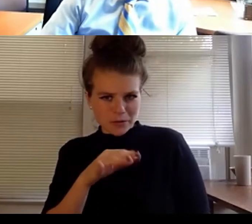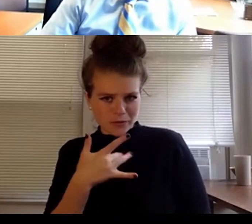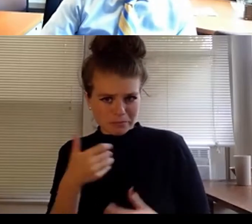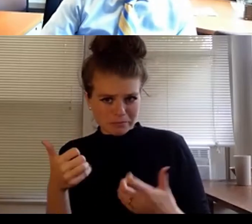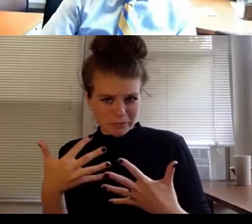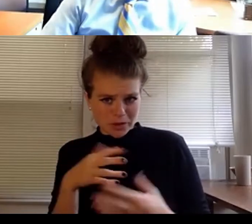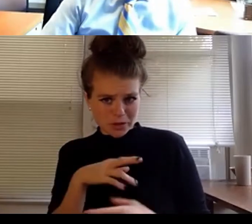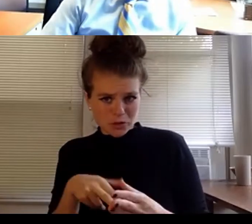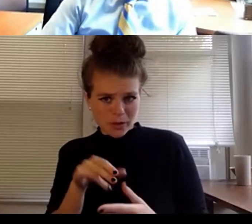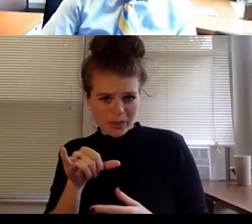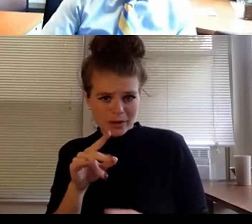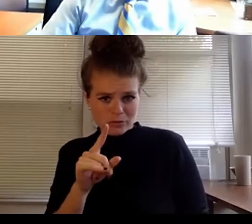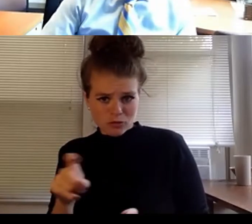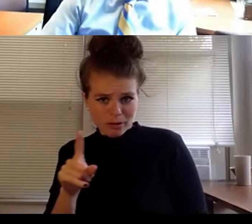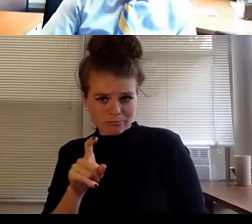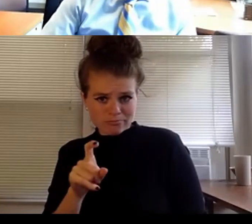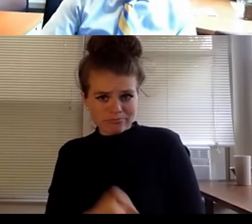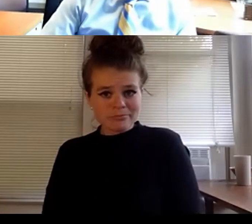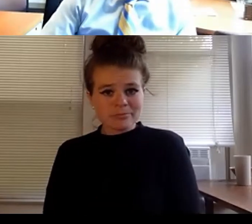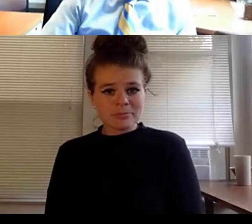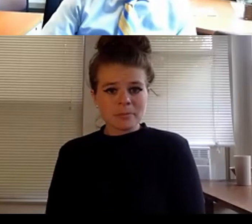first place.